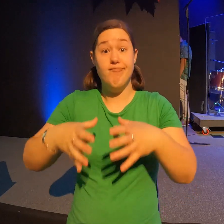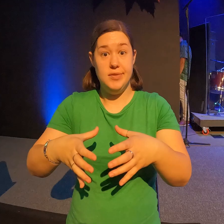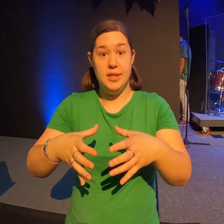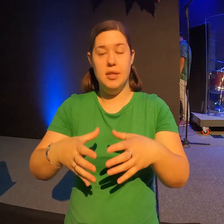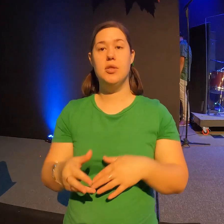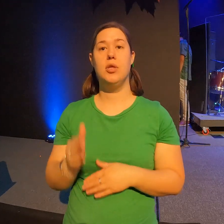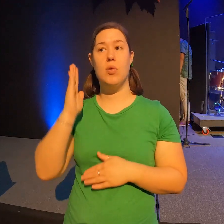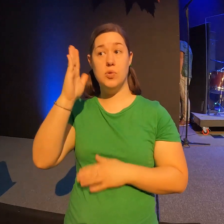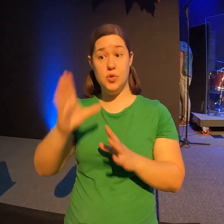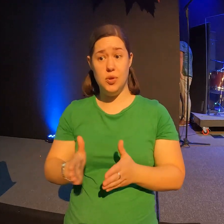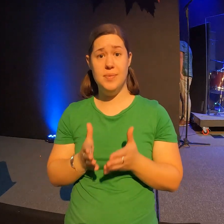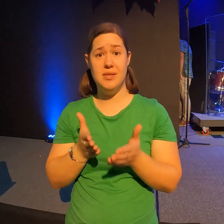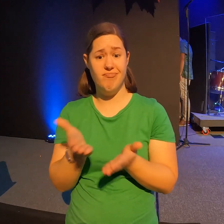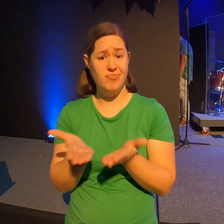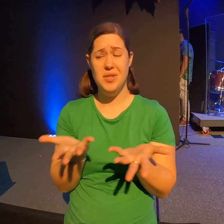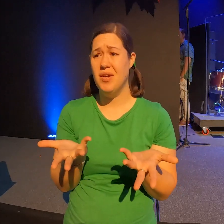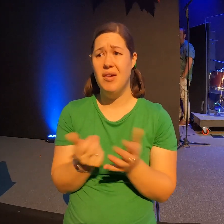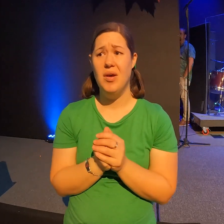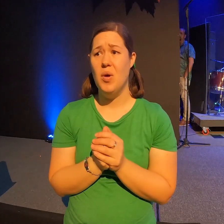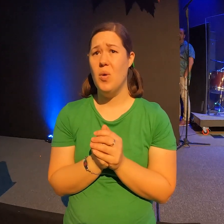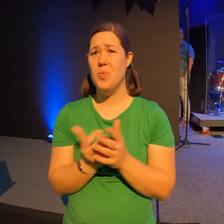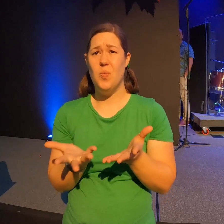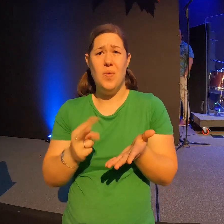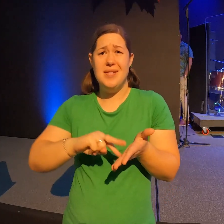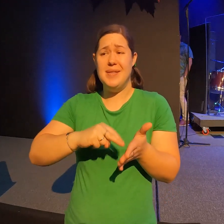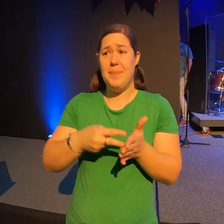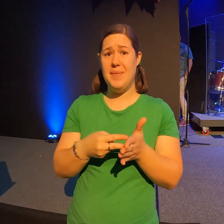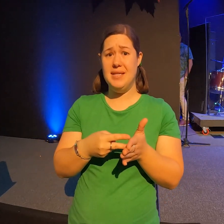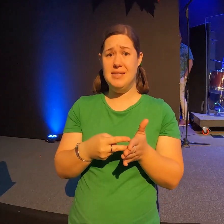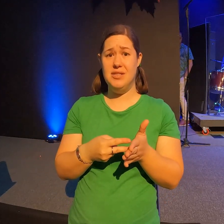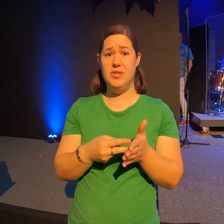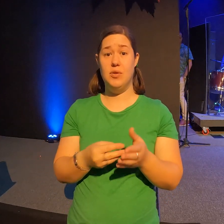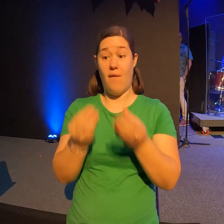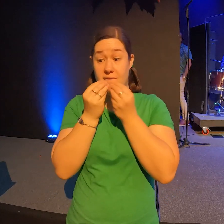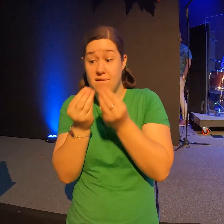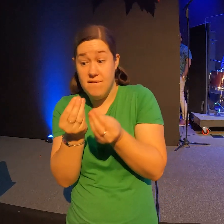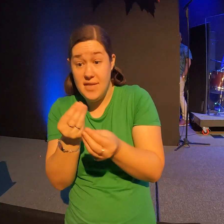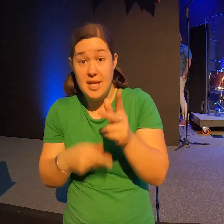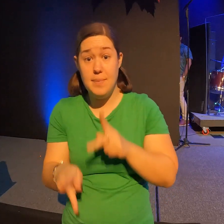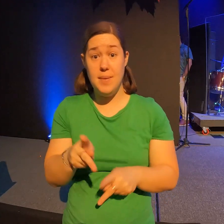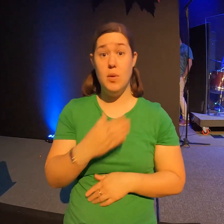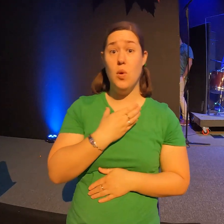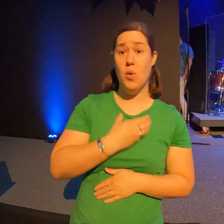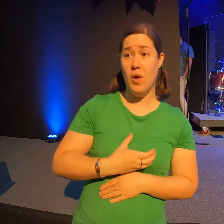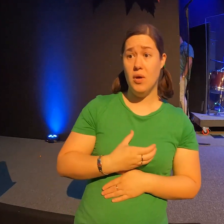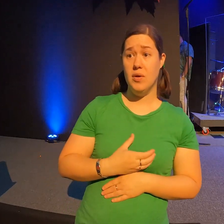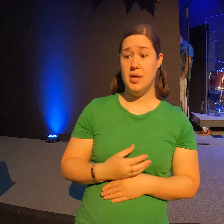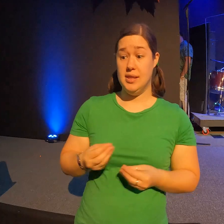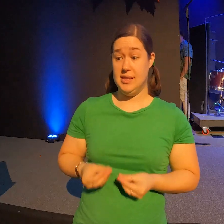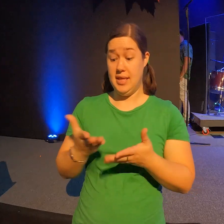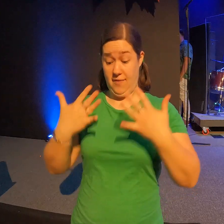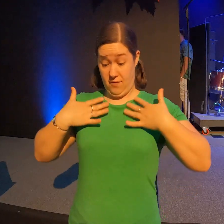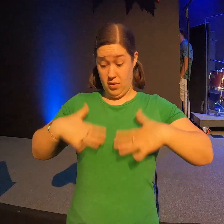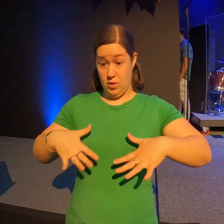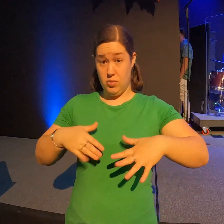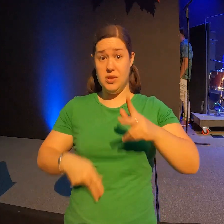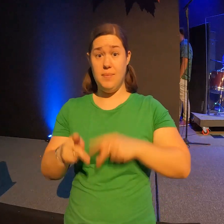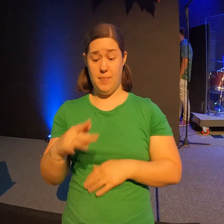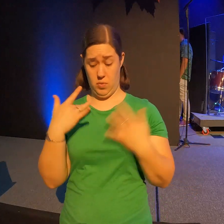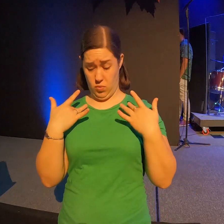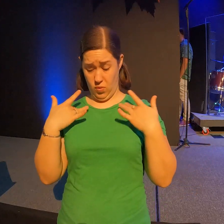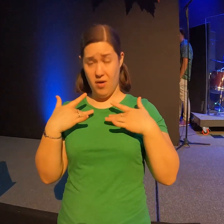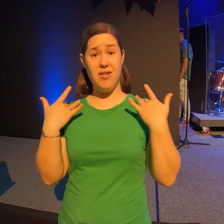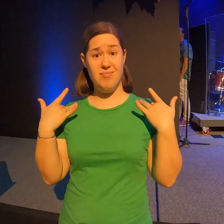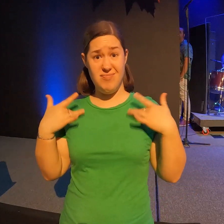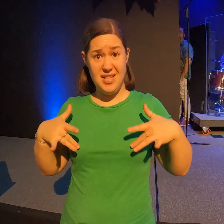see those who are hungry, to clothe those who are naked, to visit those who are in need? How do we see them, and how do we respond to